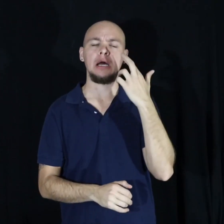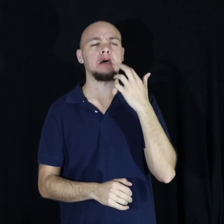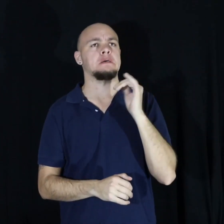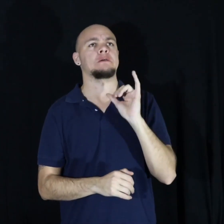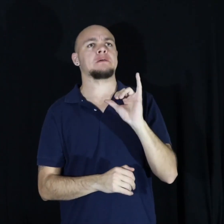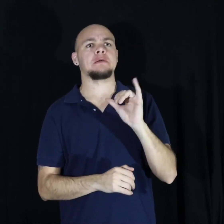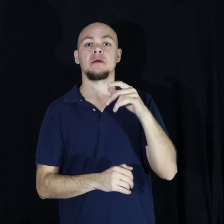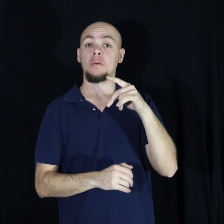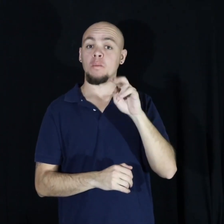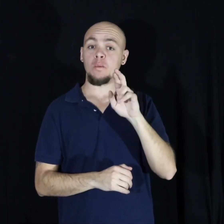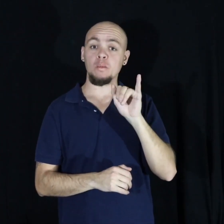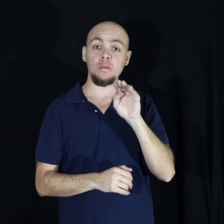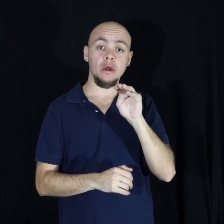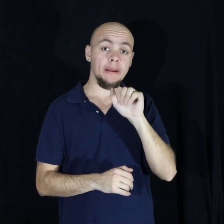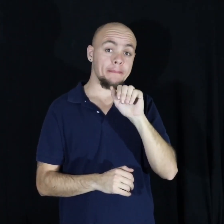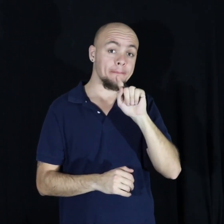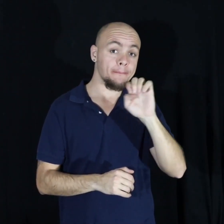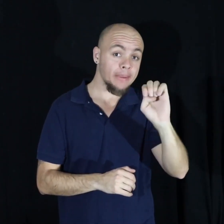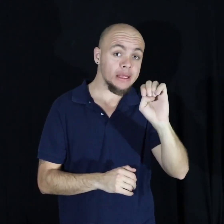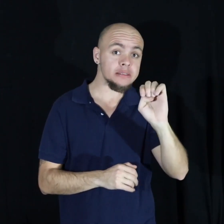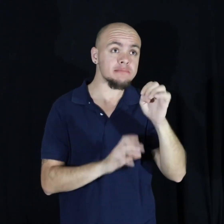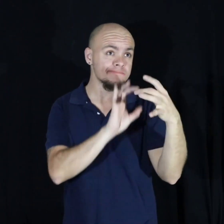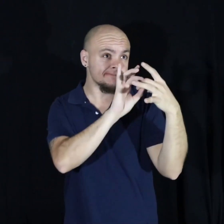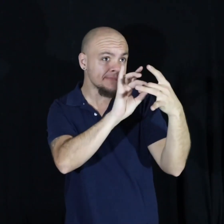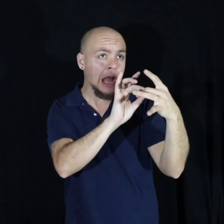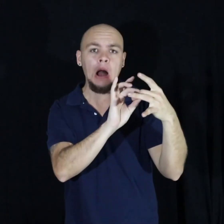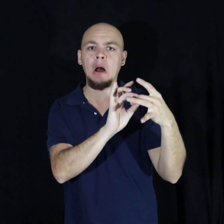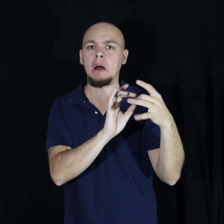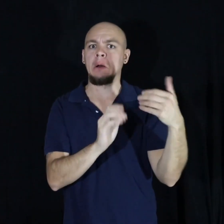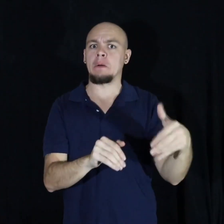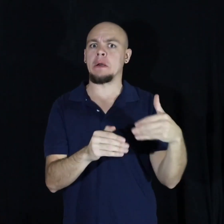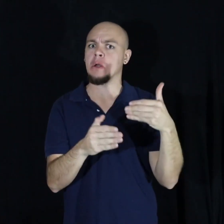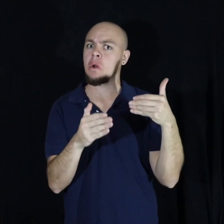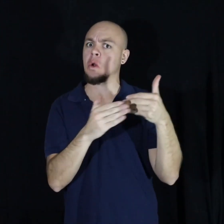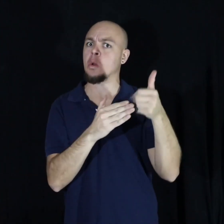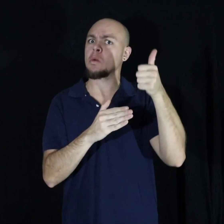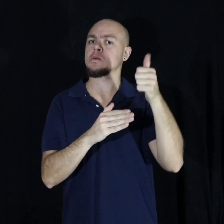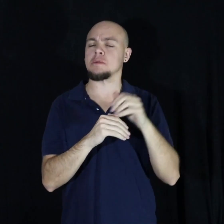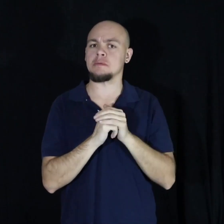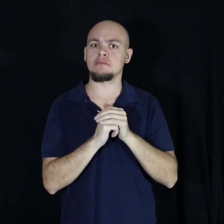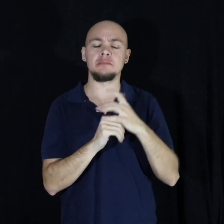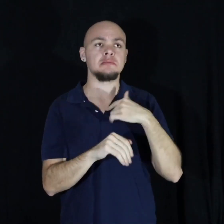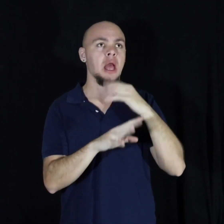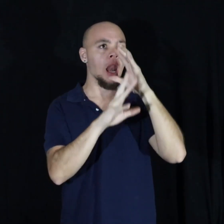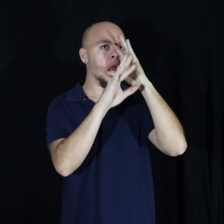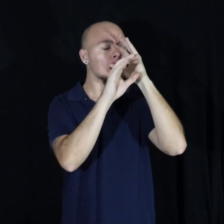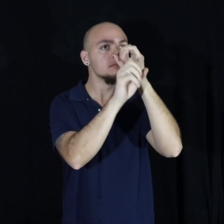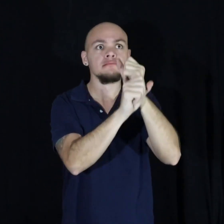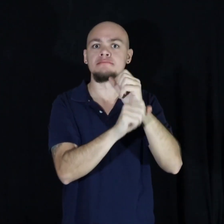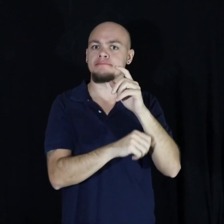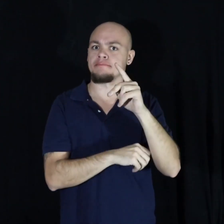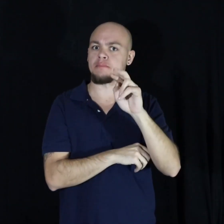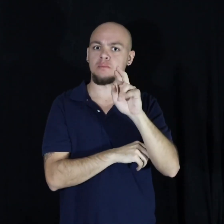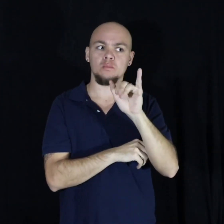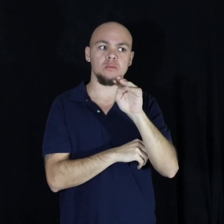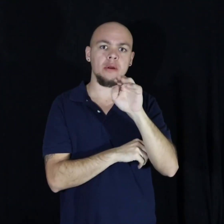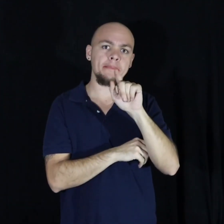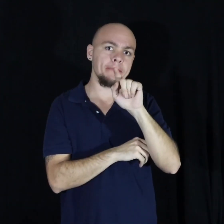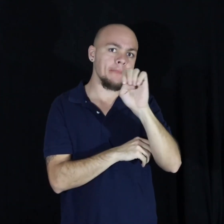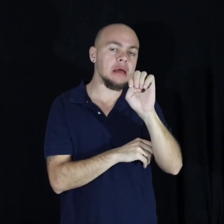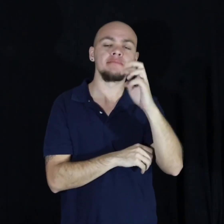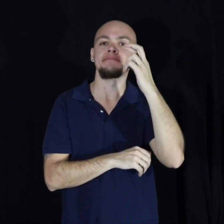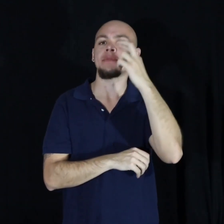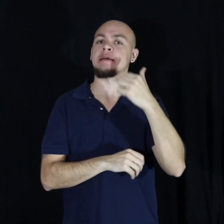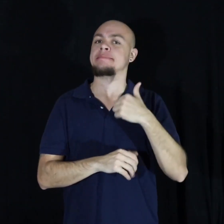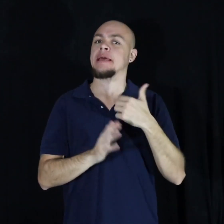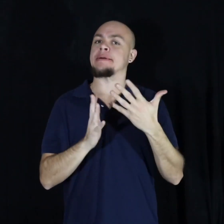our primate relatives than I had previously understood. This made me totally infatuated with primates, and it was then that I realized that I wanted to be